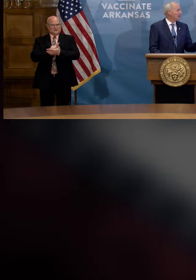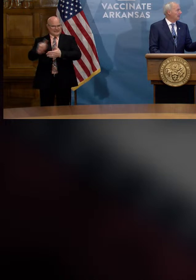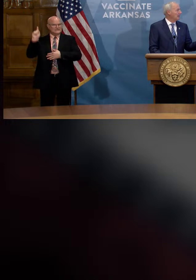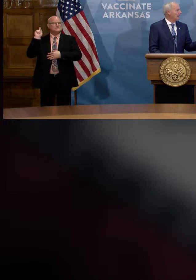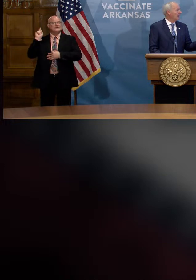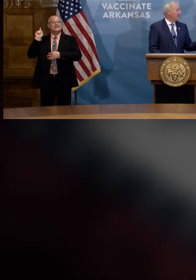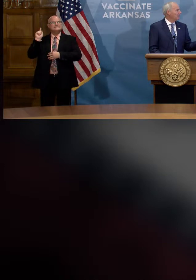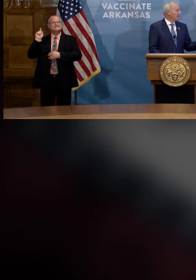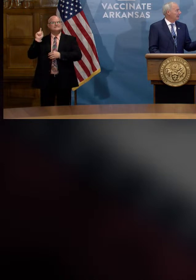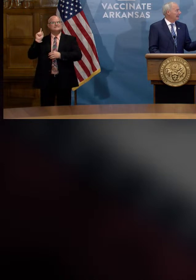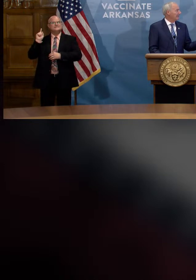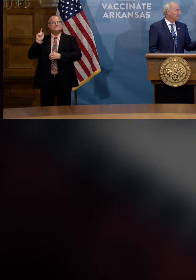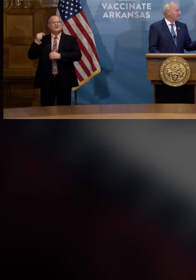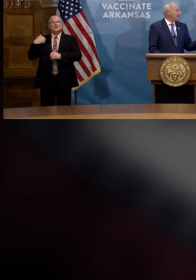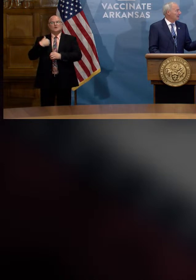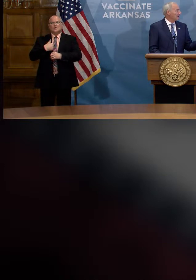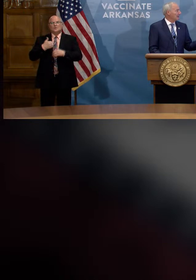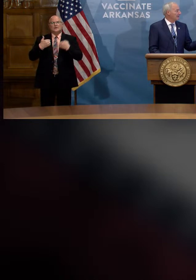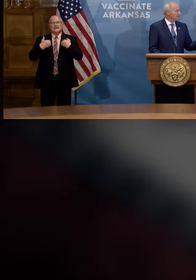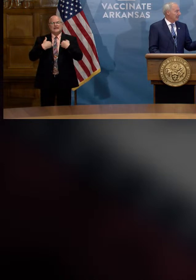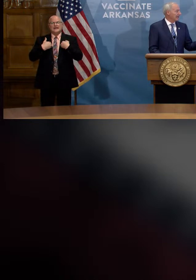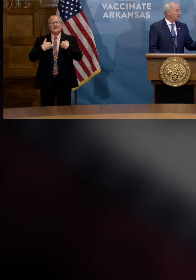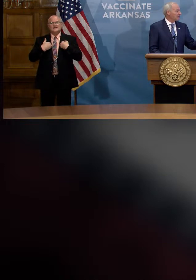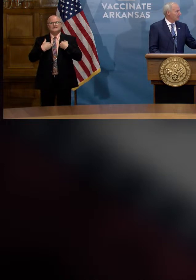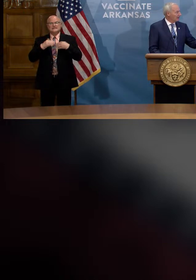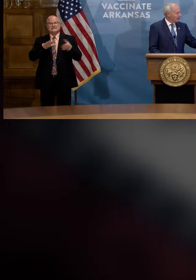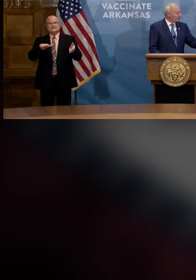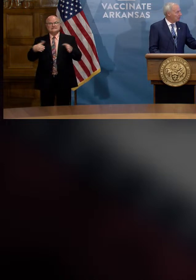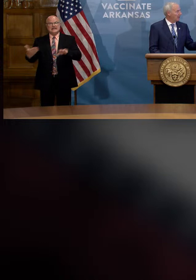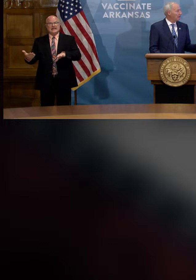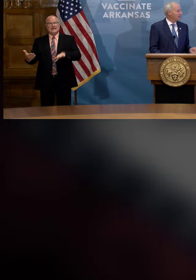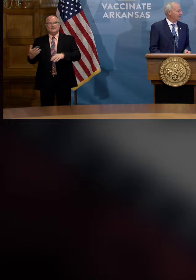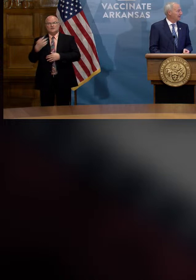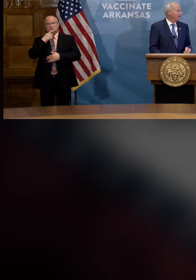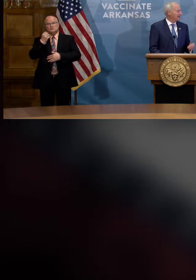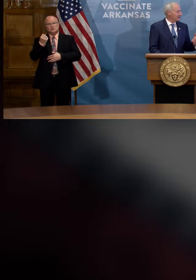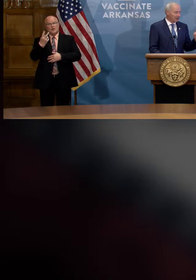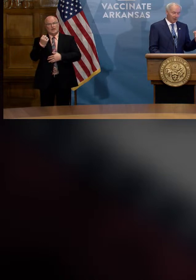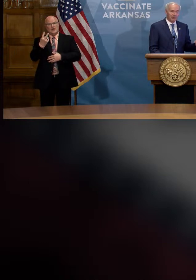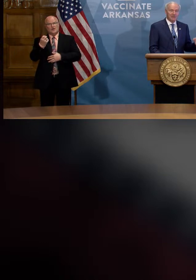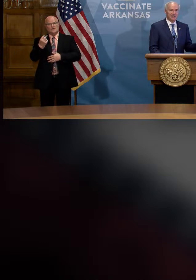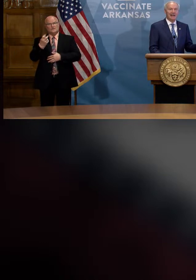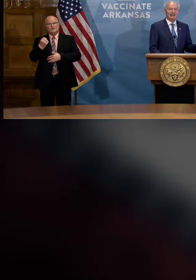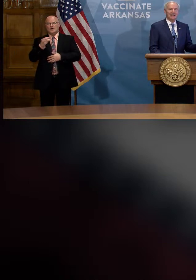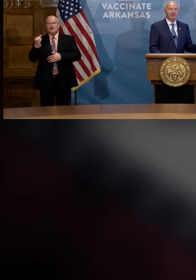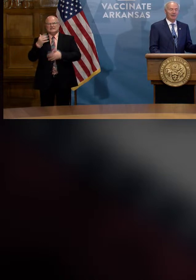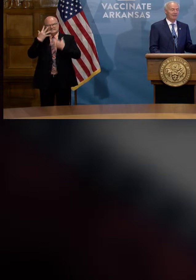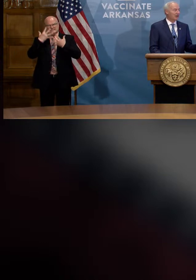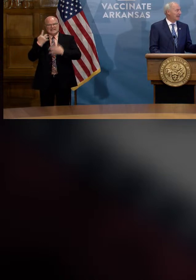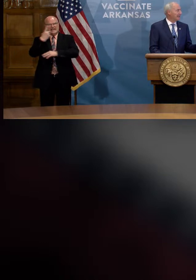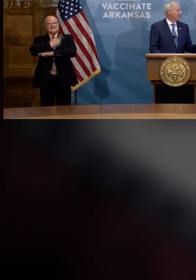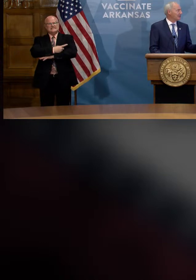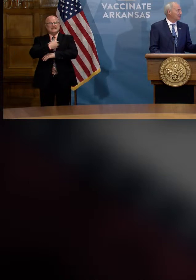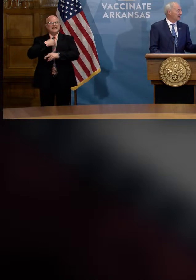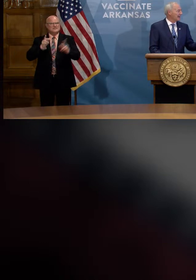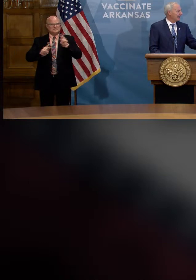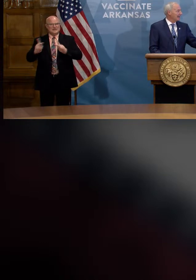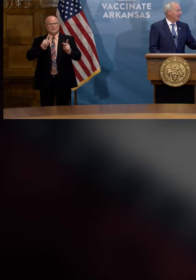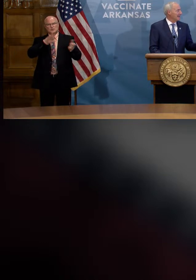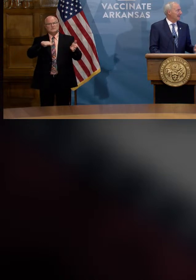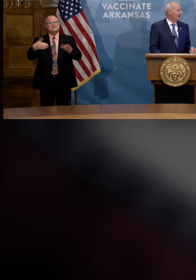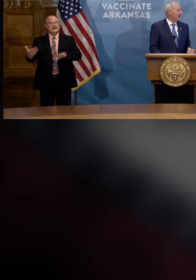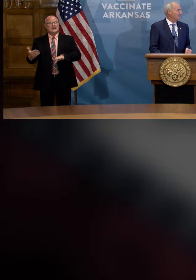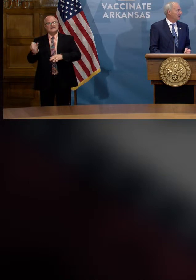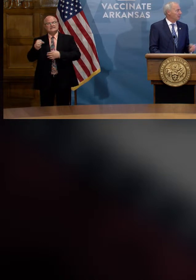ago. We have deaths are at 12. It's always a sad day when we have Arkansans who